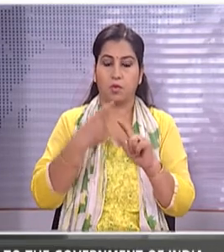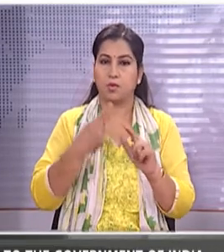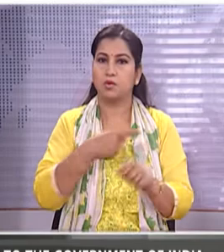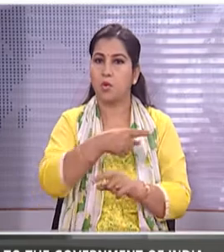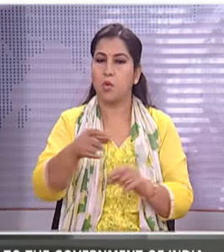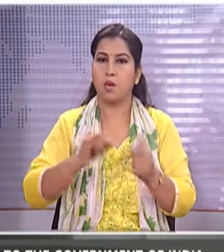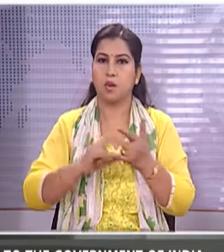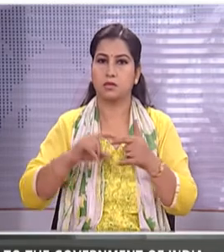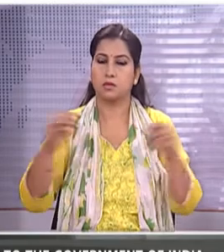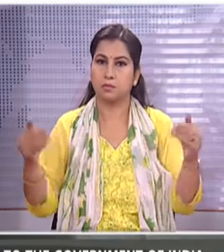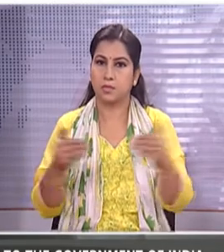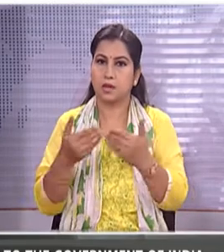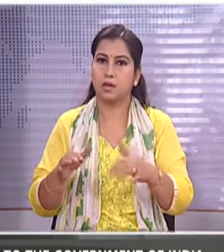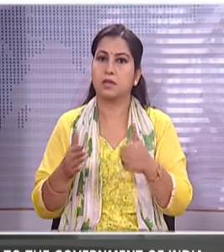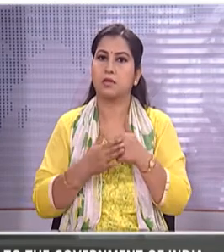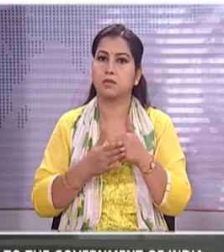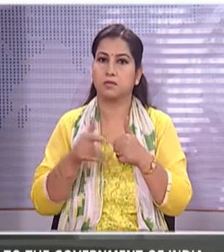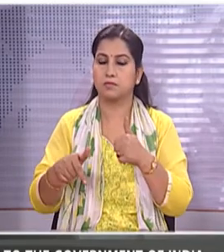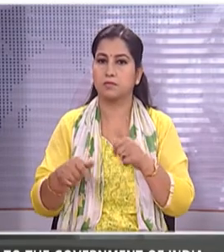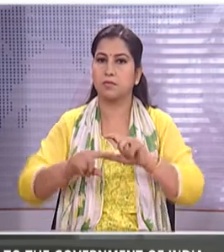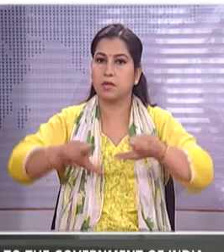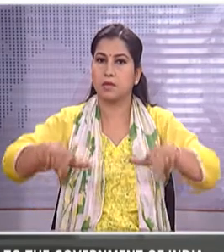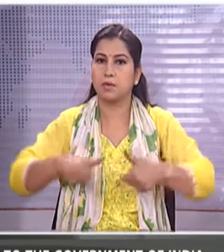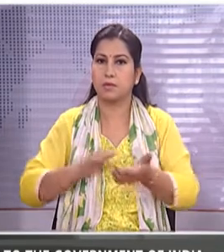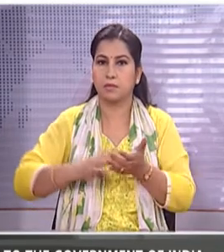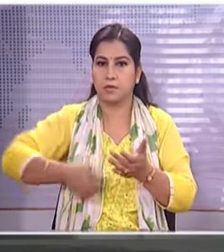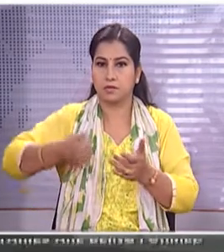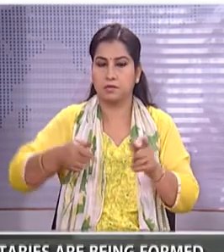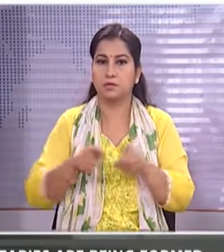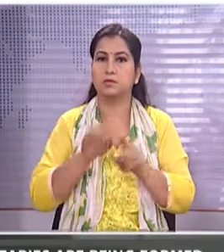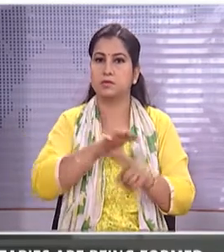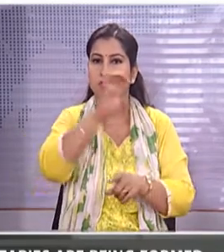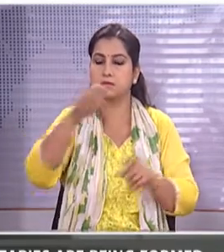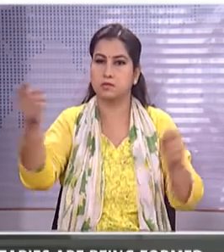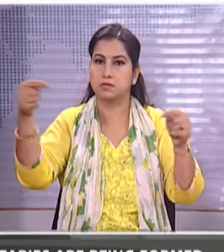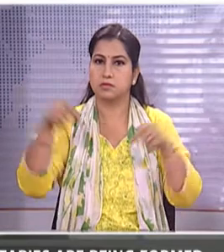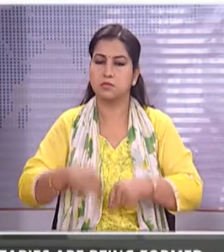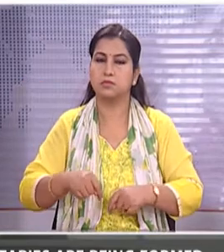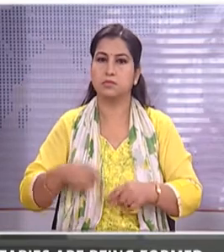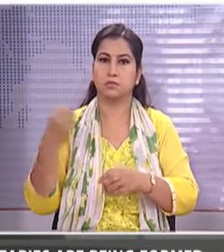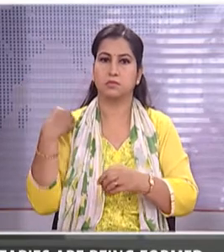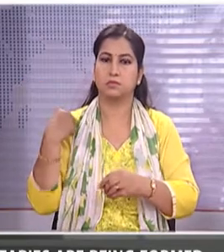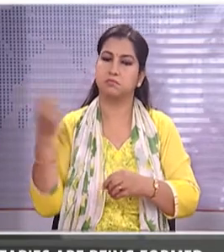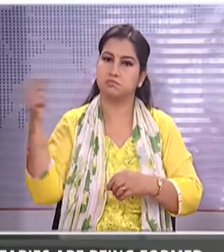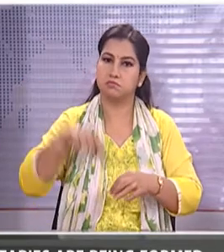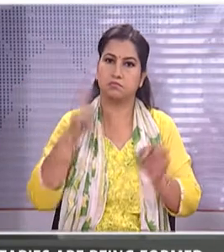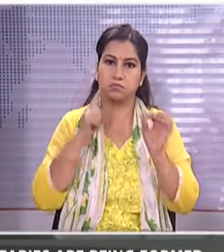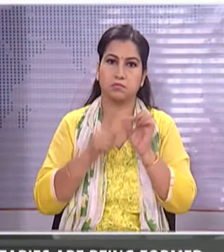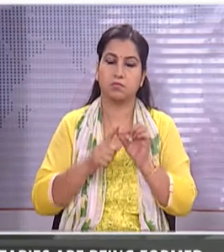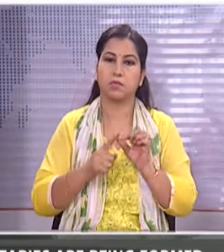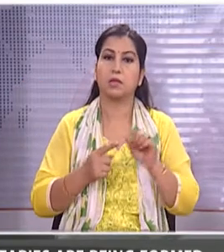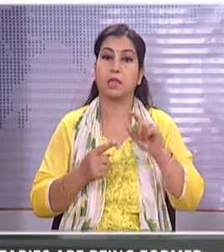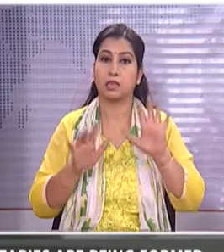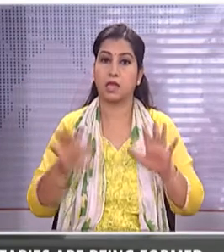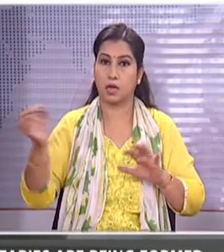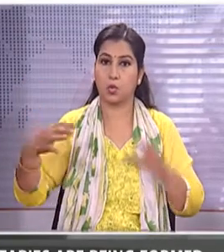to the Government of India on Thursday in a meeting where cabinet ministers and ministers for state for independent charge were also present. 10